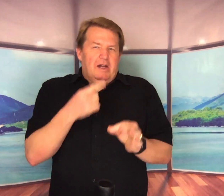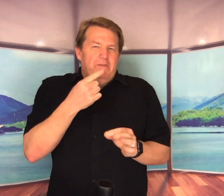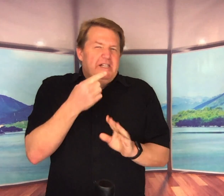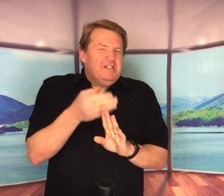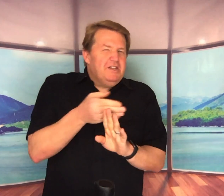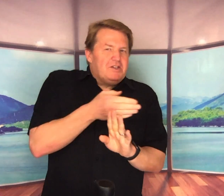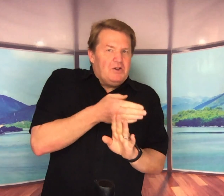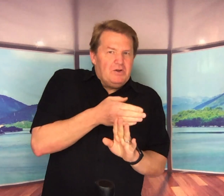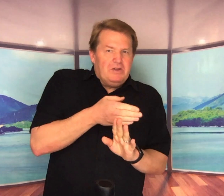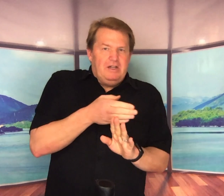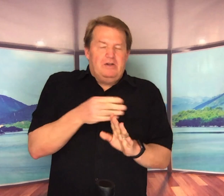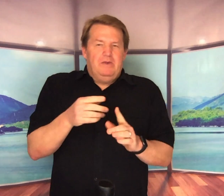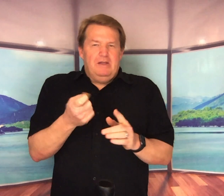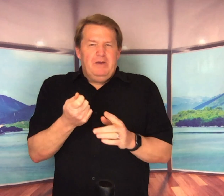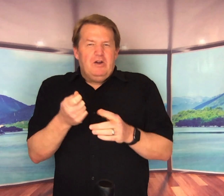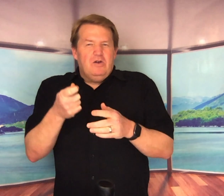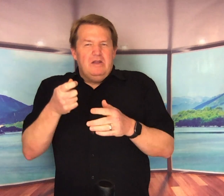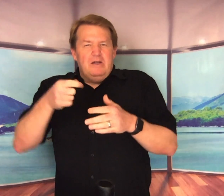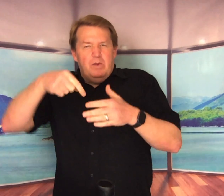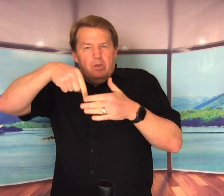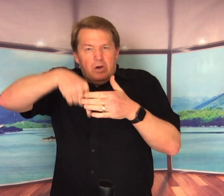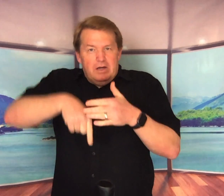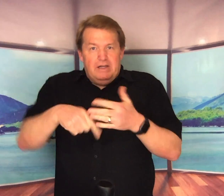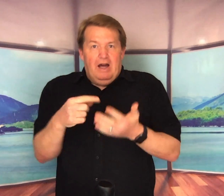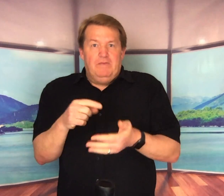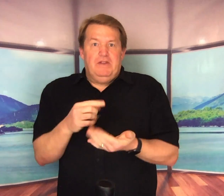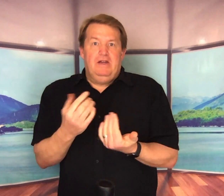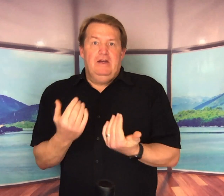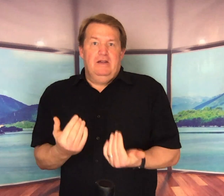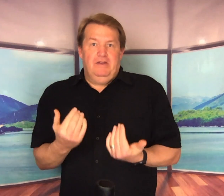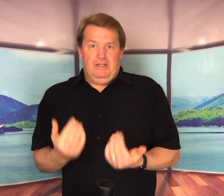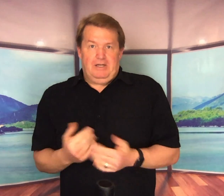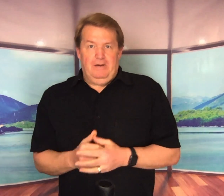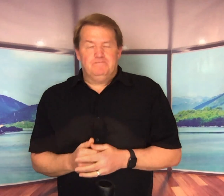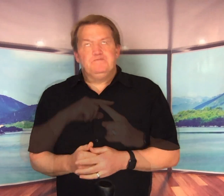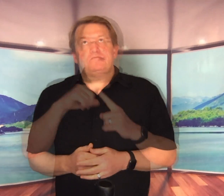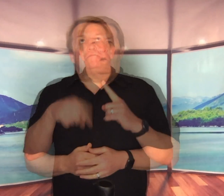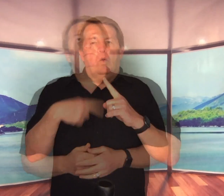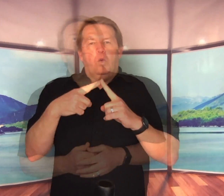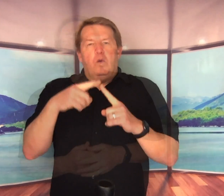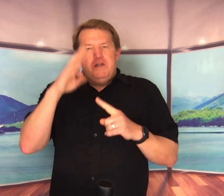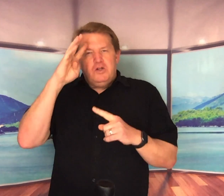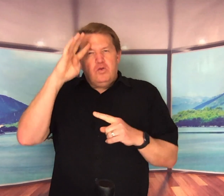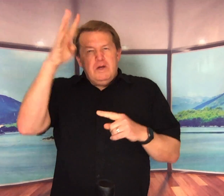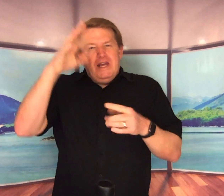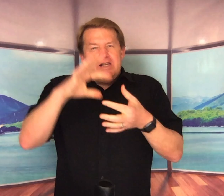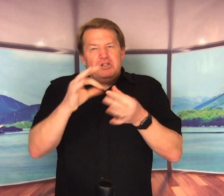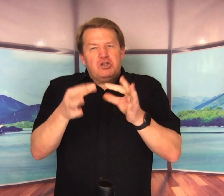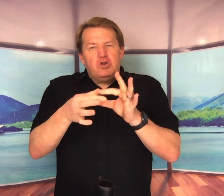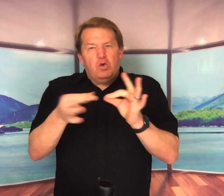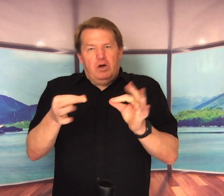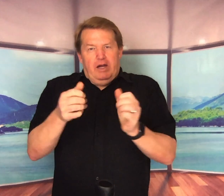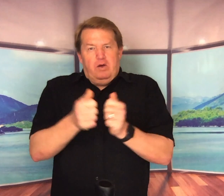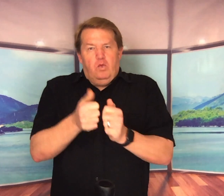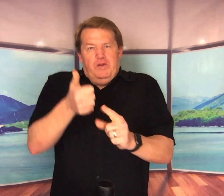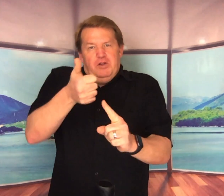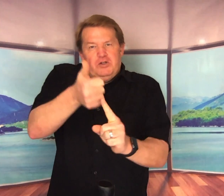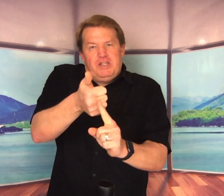I mentioned this earlier, but let me go a little bit more in depth this time. when you create a story with